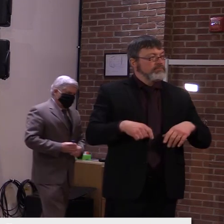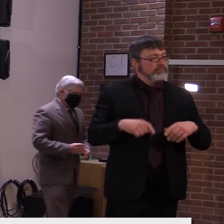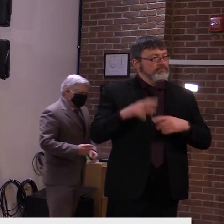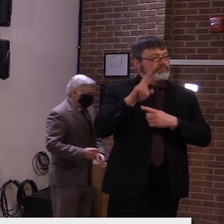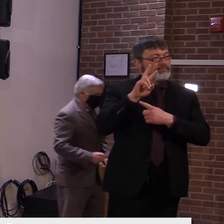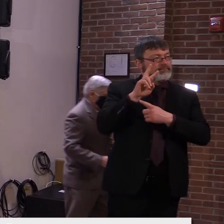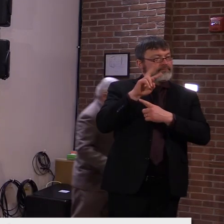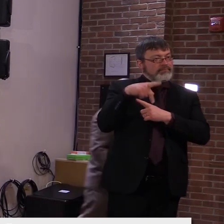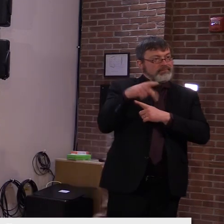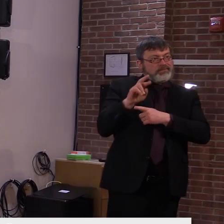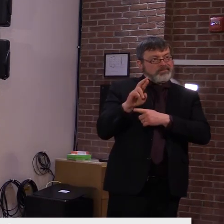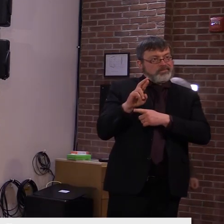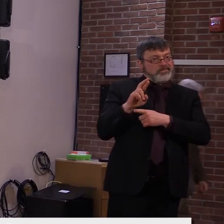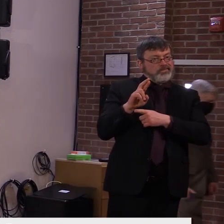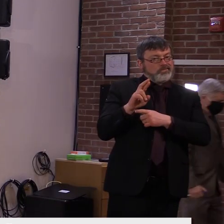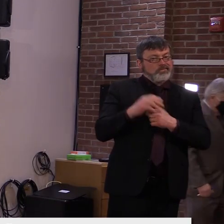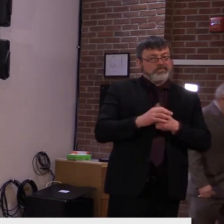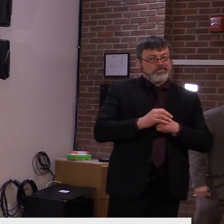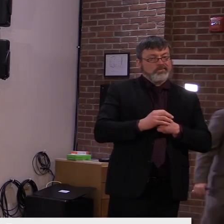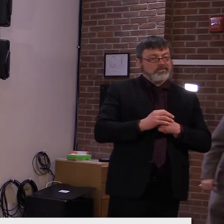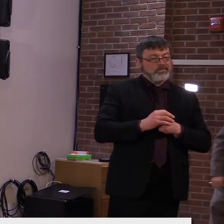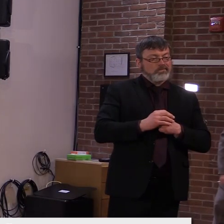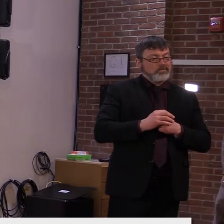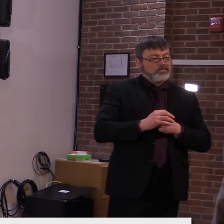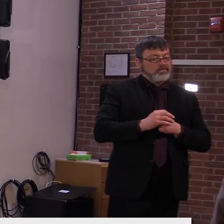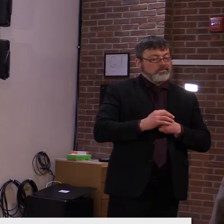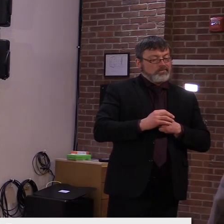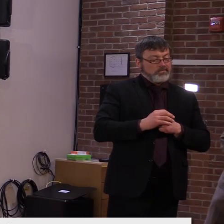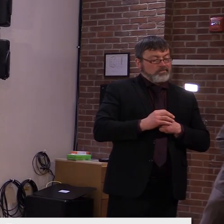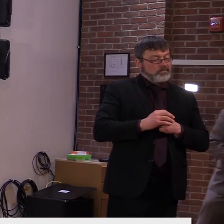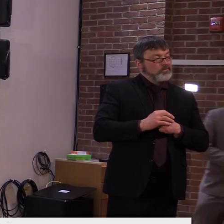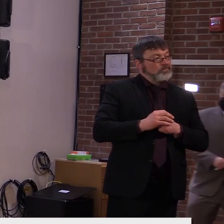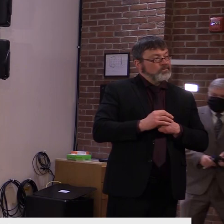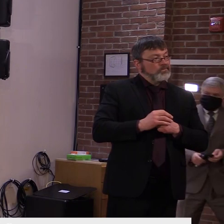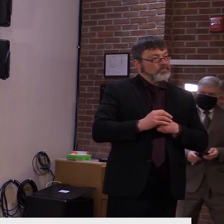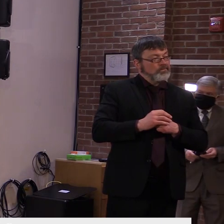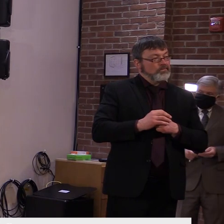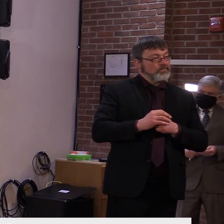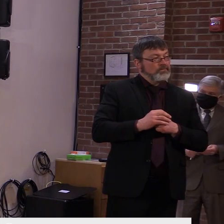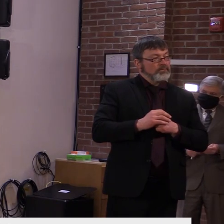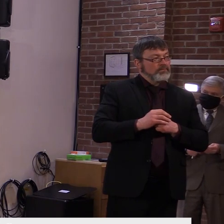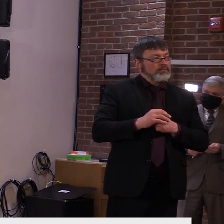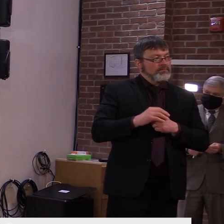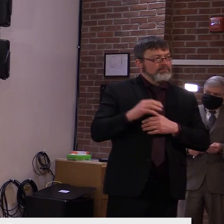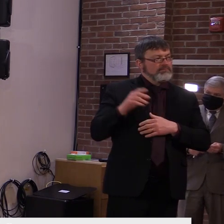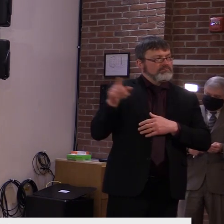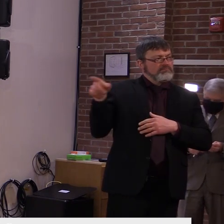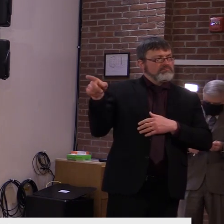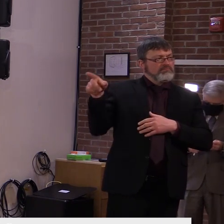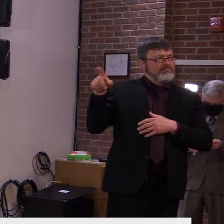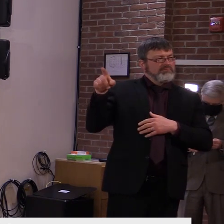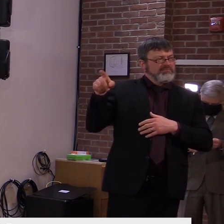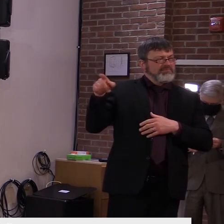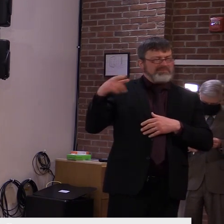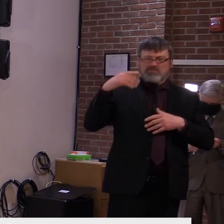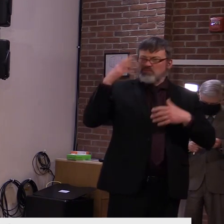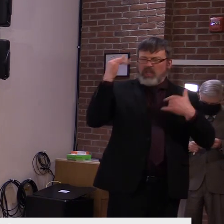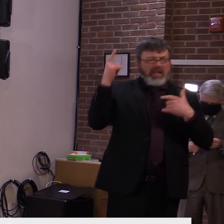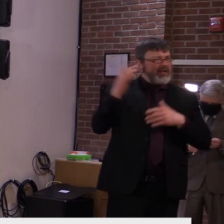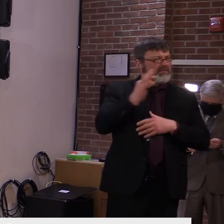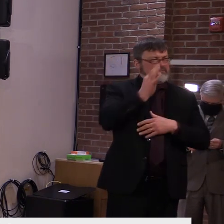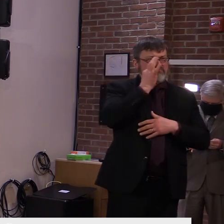Thanks, Rebecca. Governor, why didn't you want any cannabis shops in Berlin? Oh, it's just a